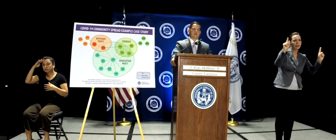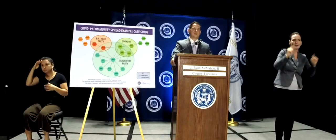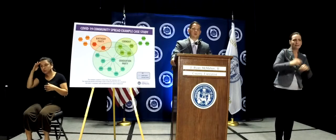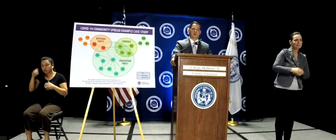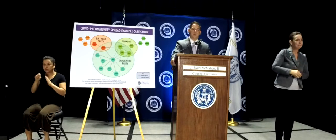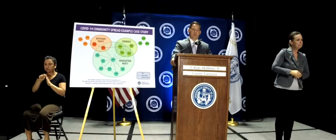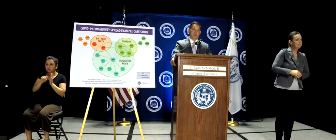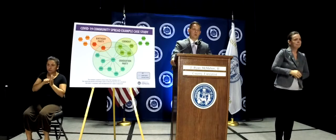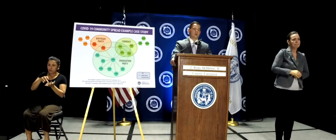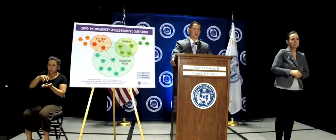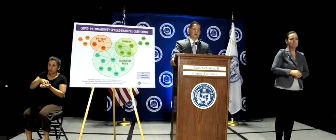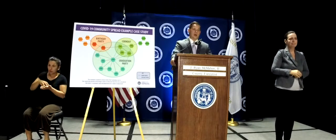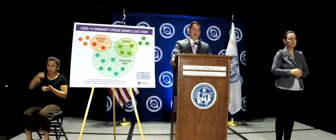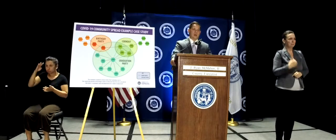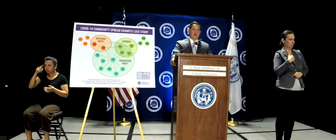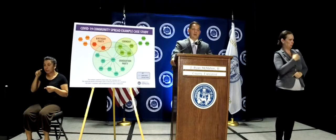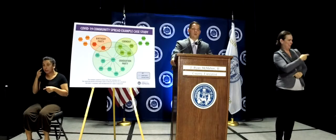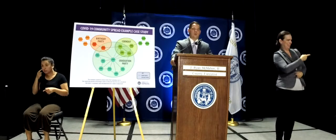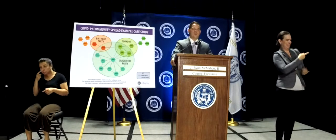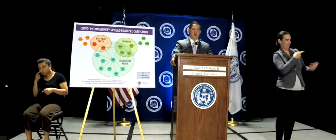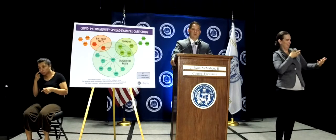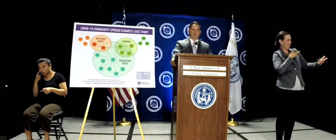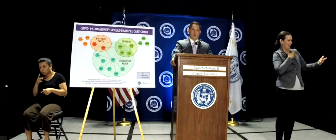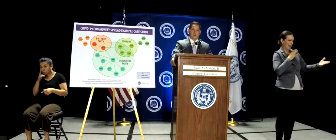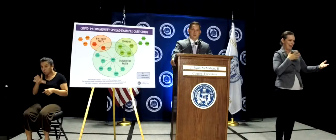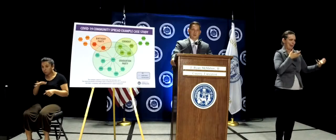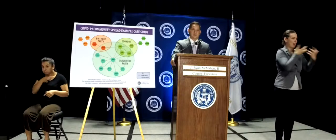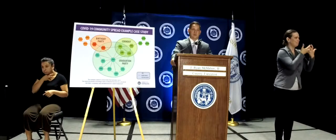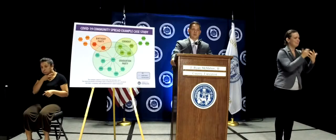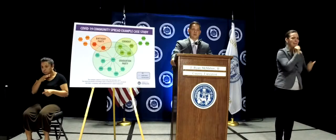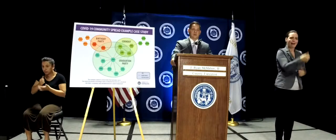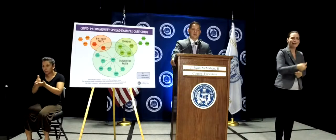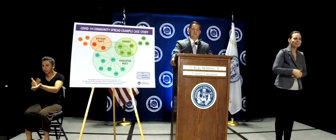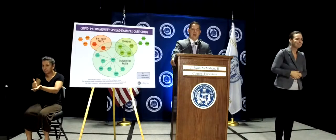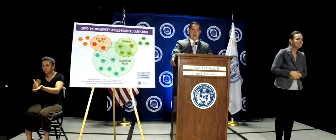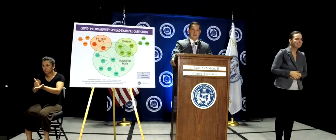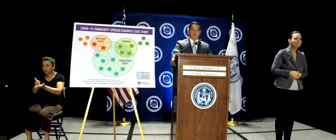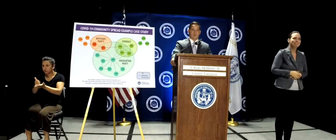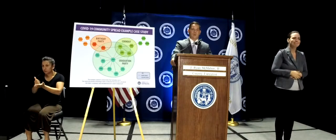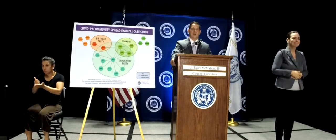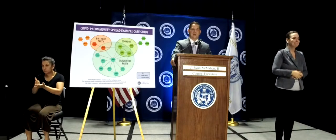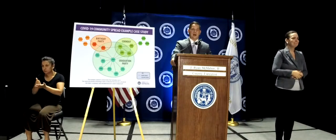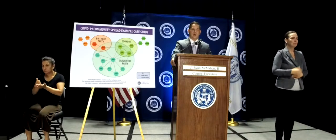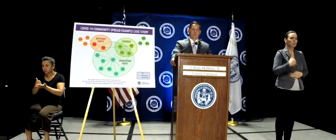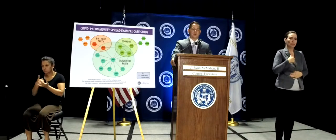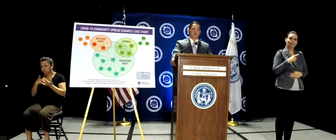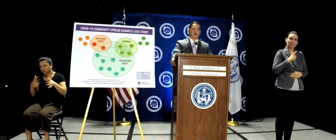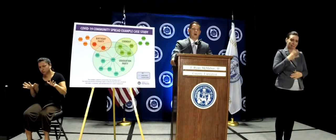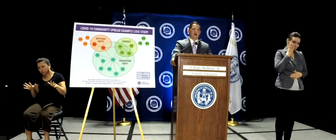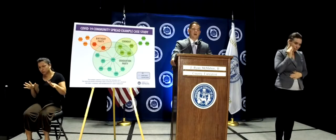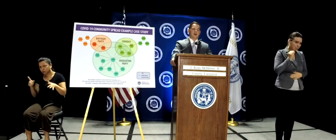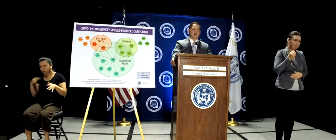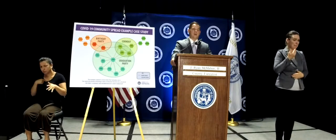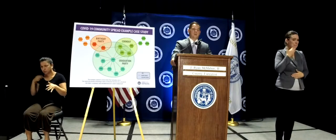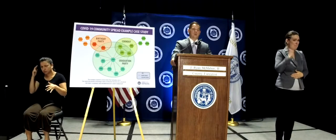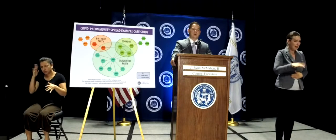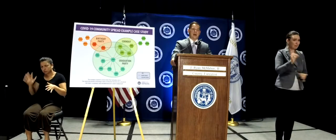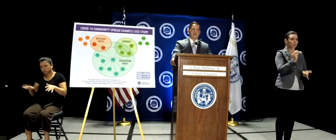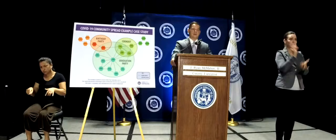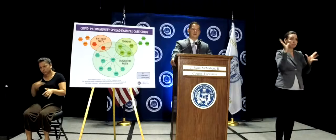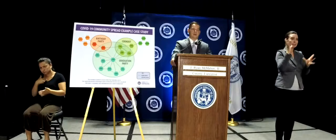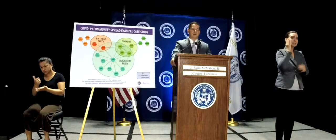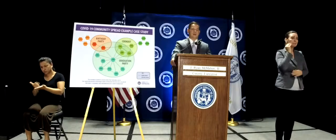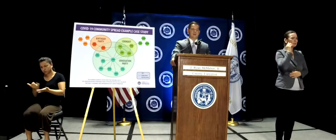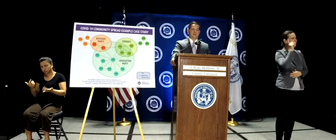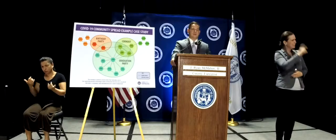to a process or a number. Okay, we've gone through all this. It is bad. We need help. You do